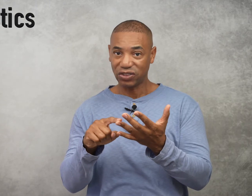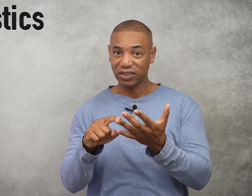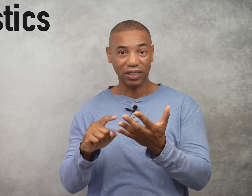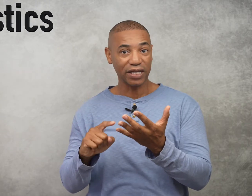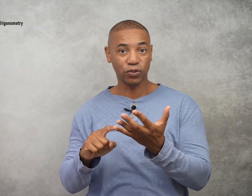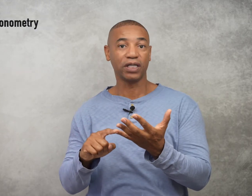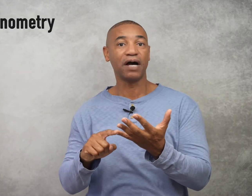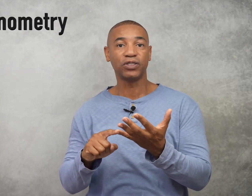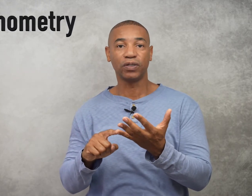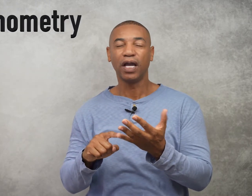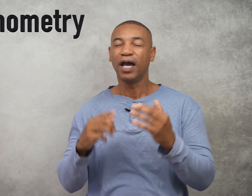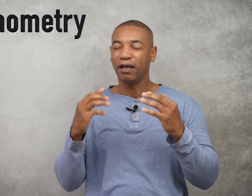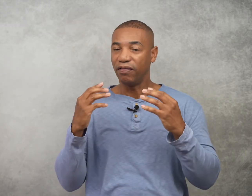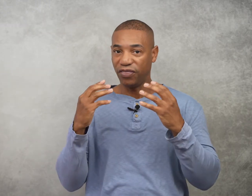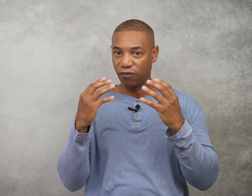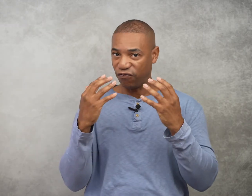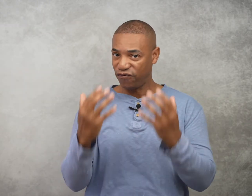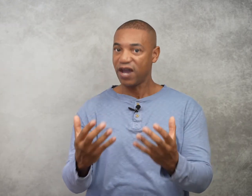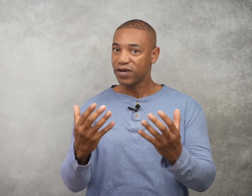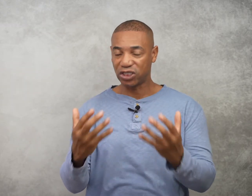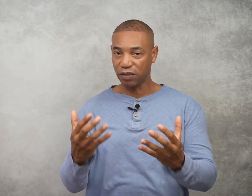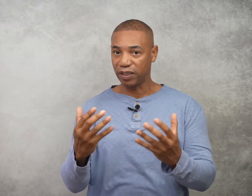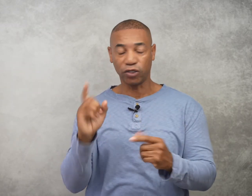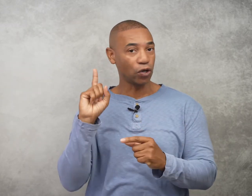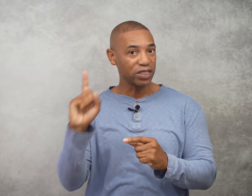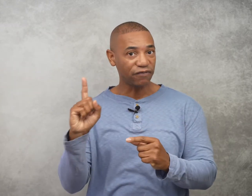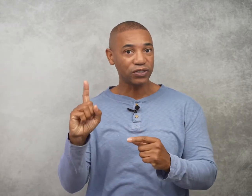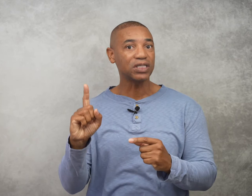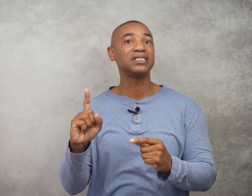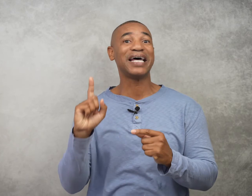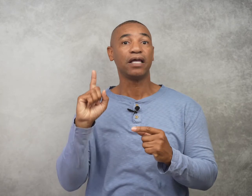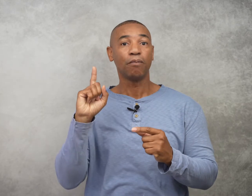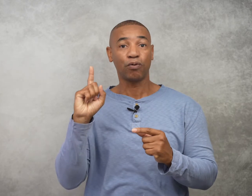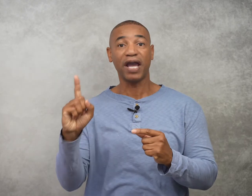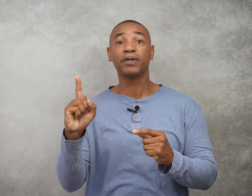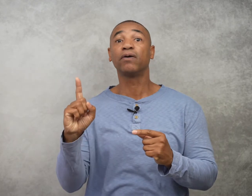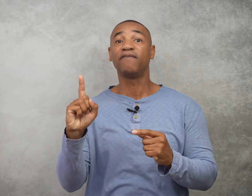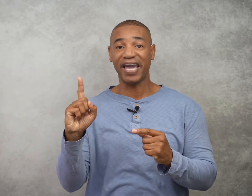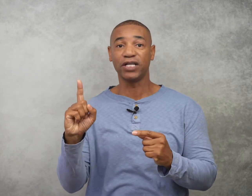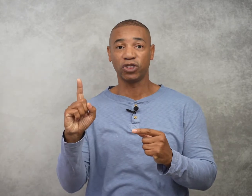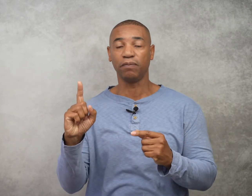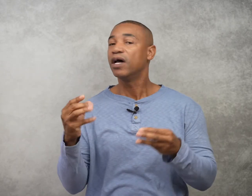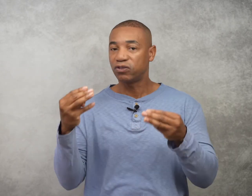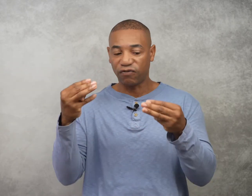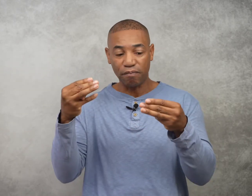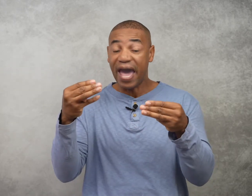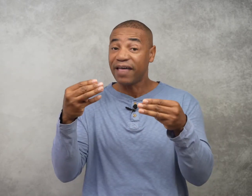statistics, and trigonometry, they're very similar. The only difference is that parameter of hand shape. So for math, you